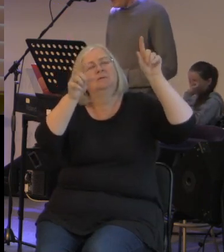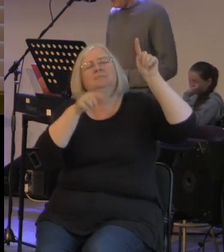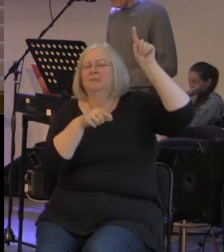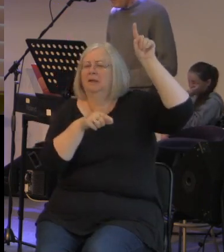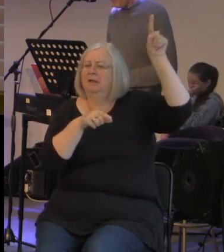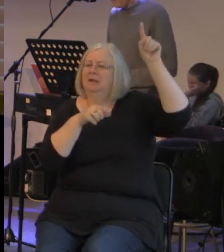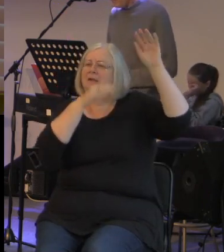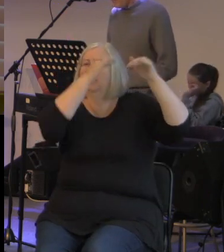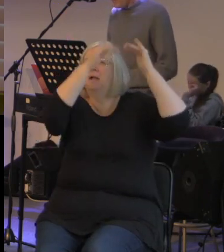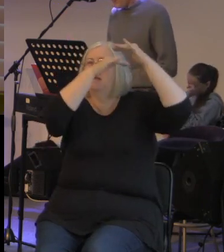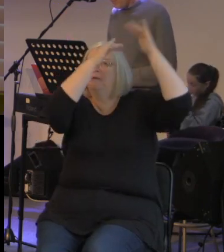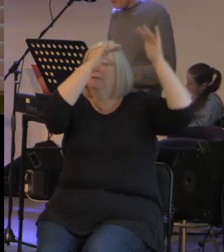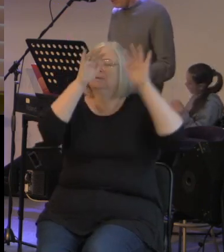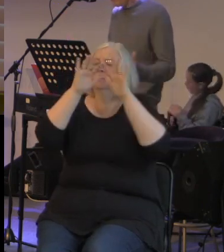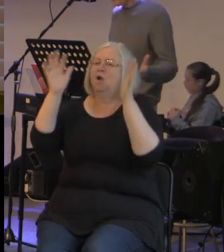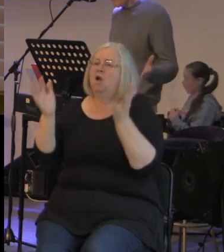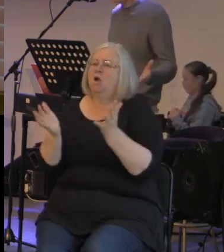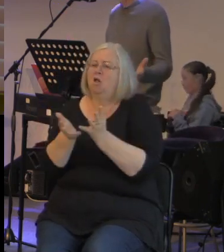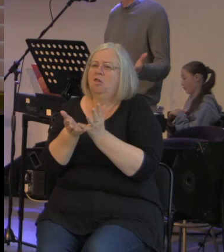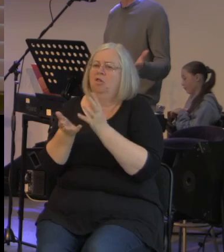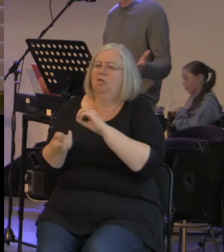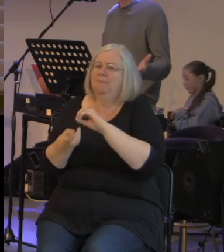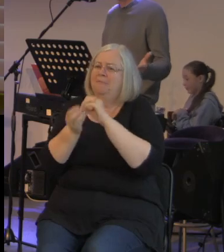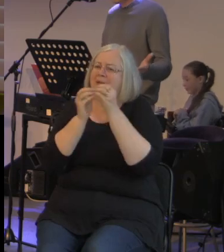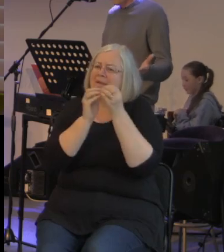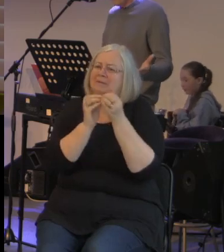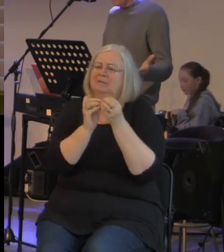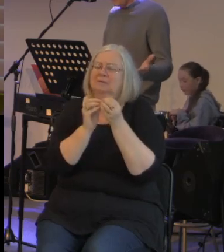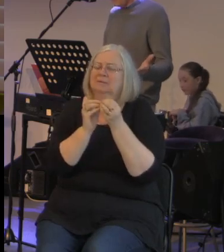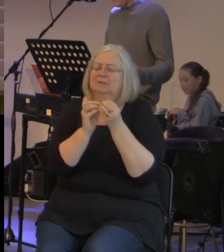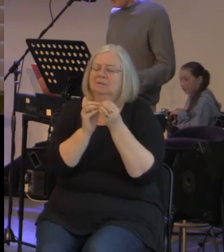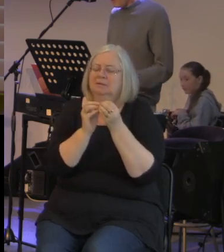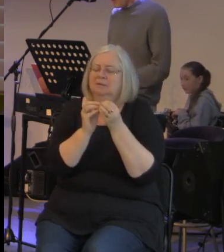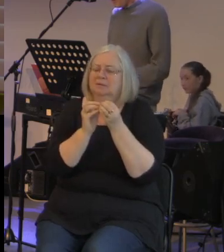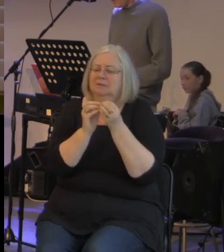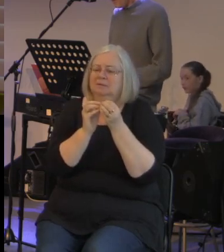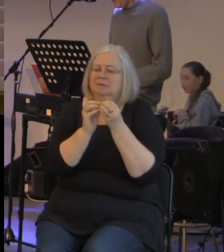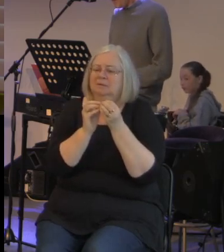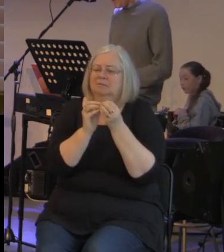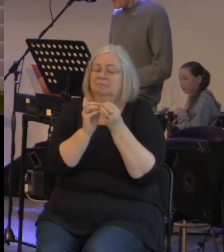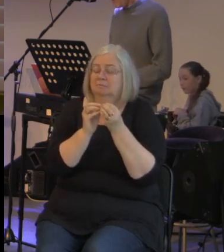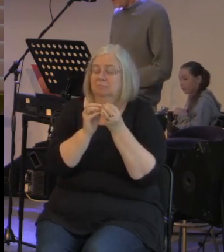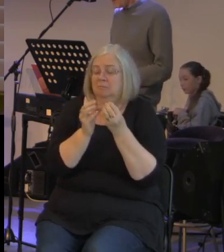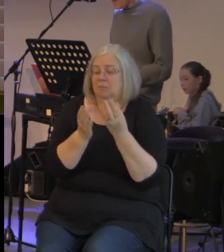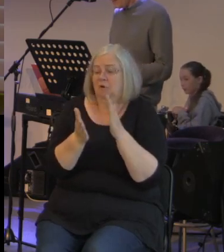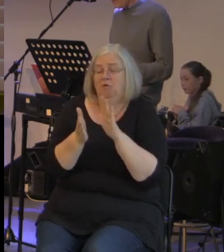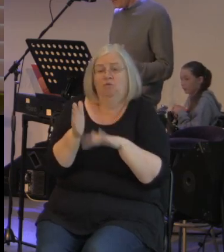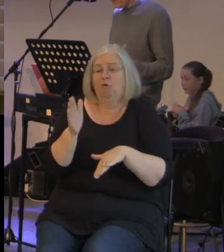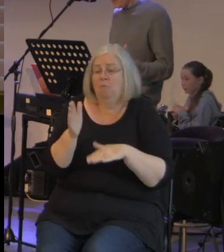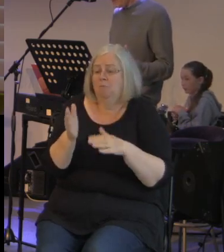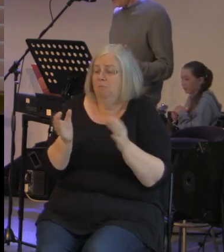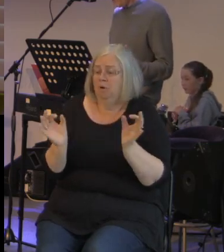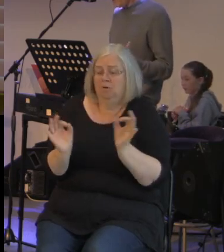earth, the one who brought everything into being from nothing and gave his